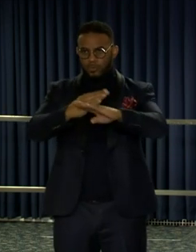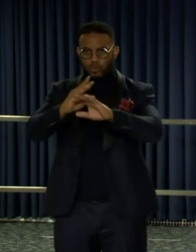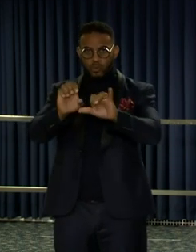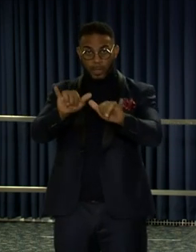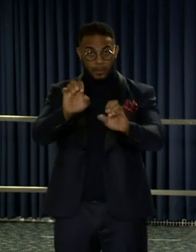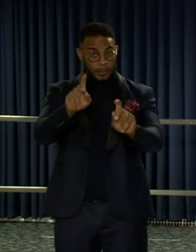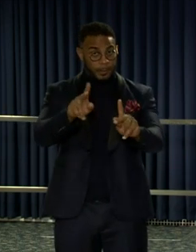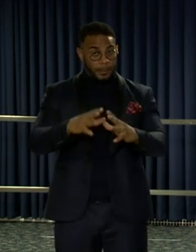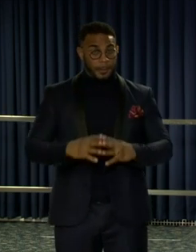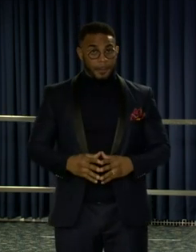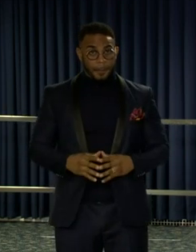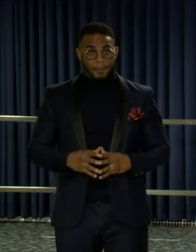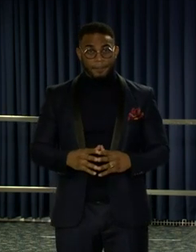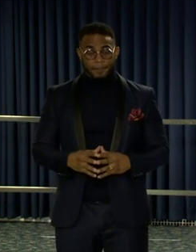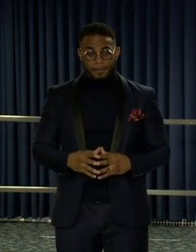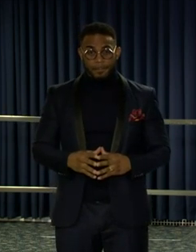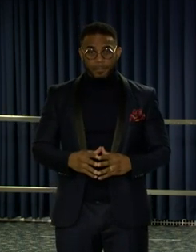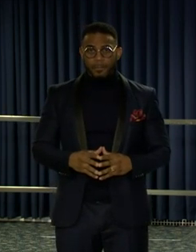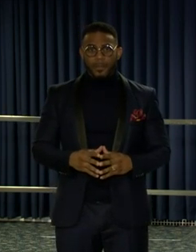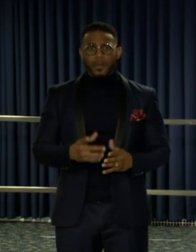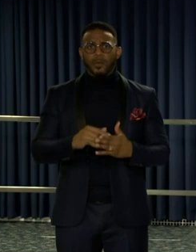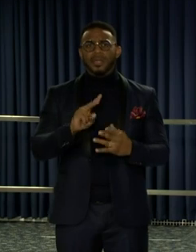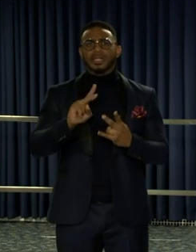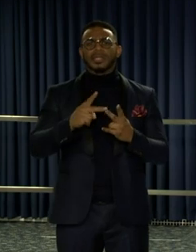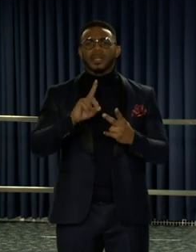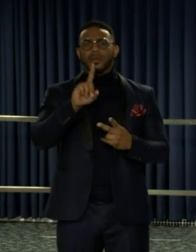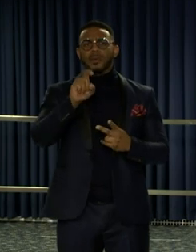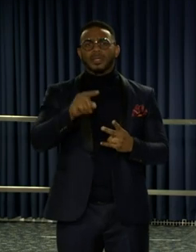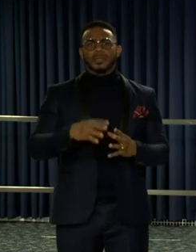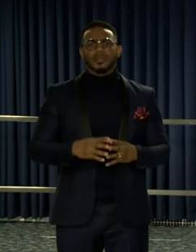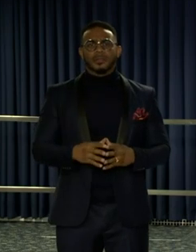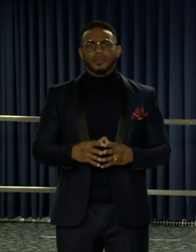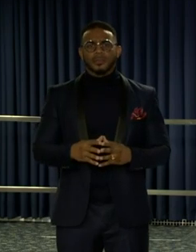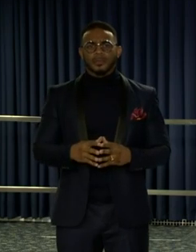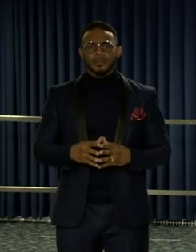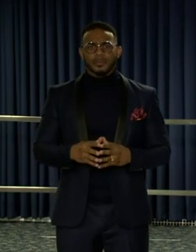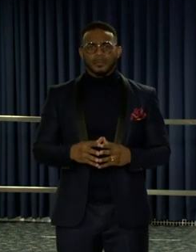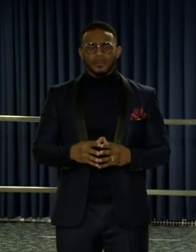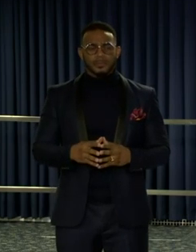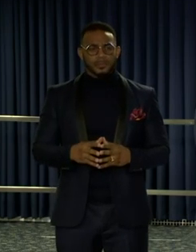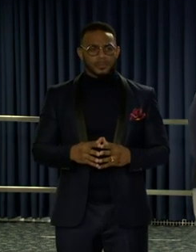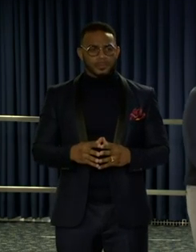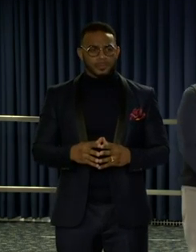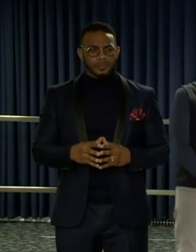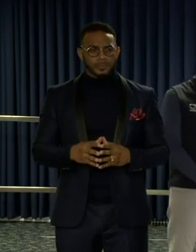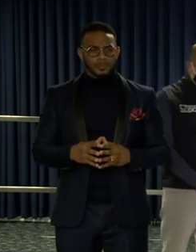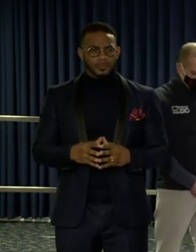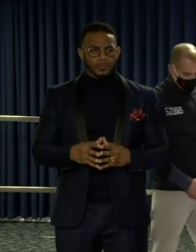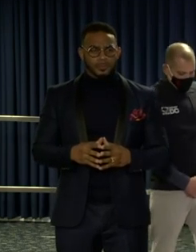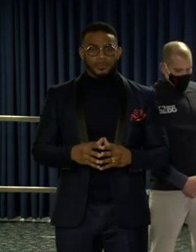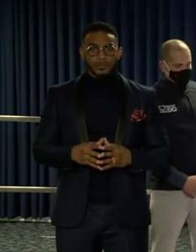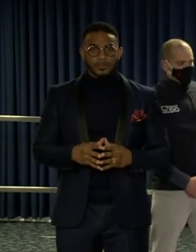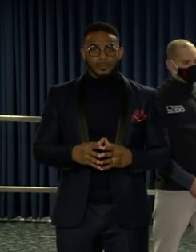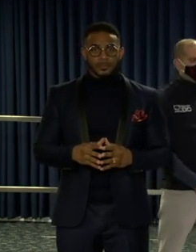that. And what was your second question, Chief?